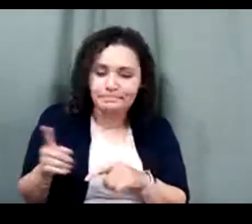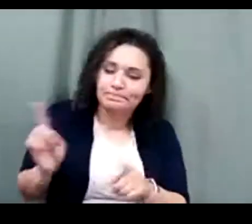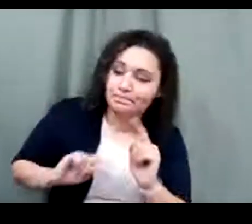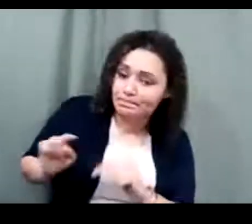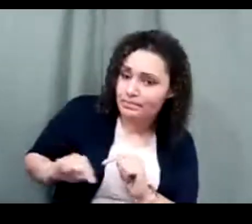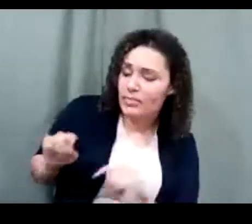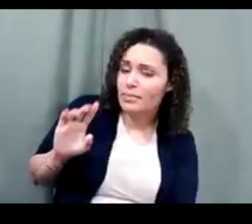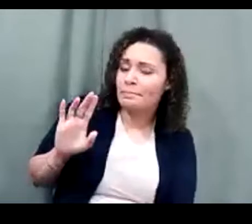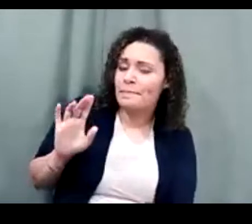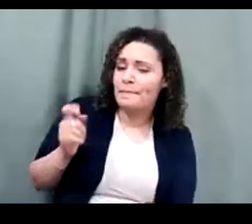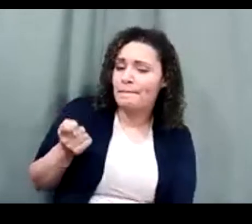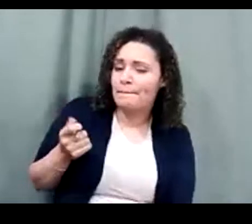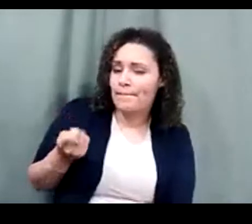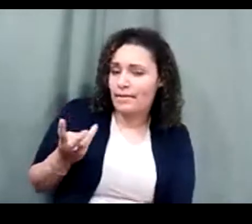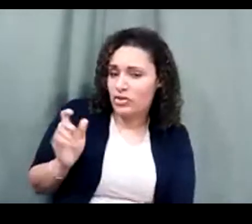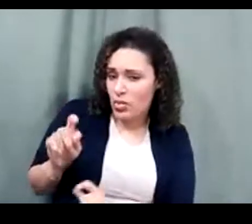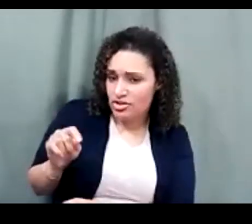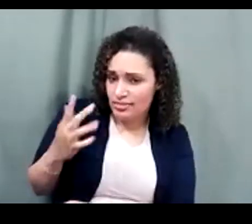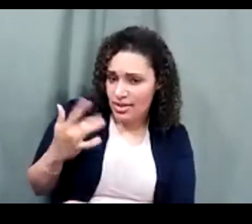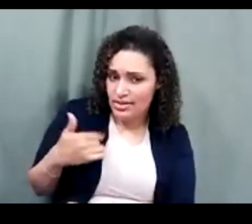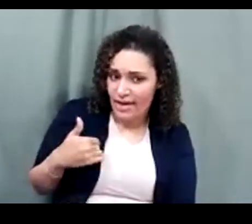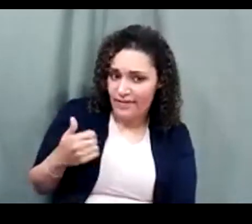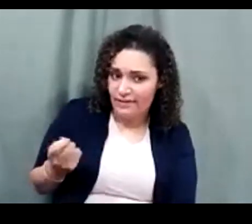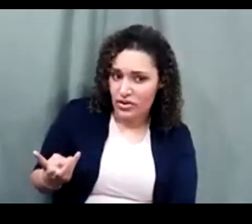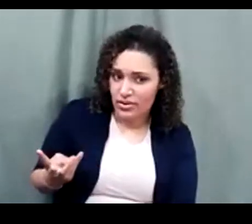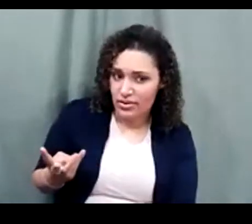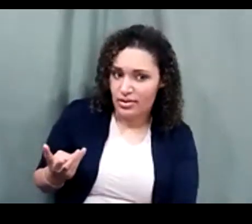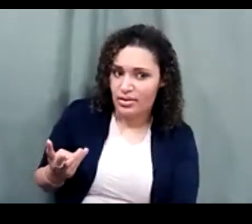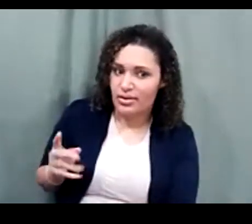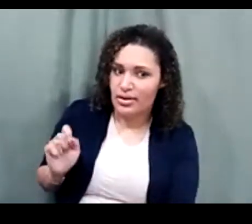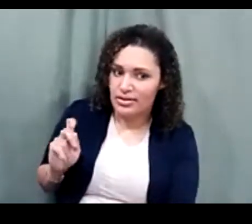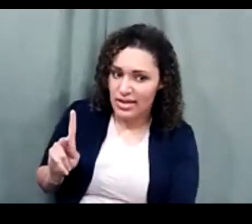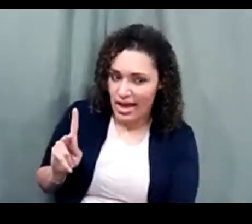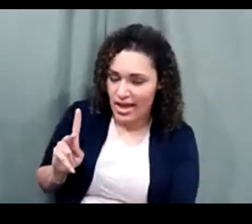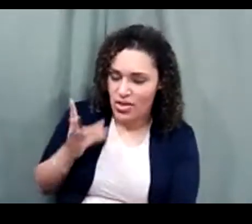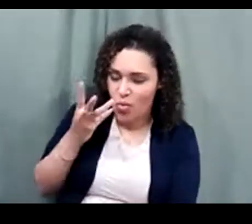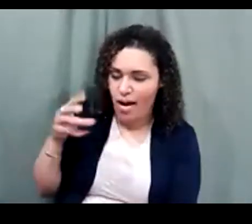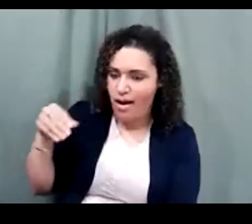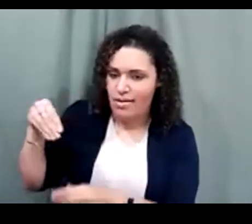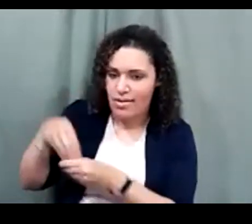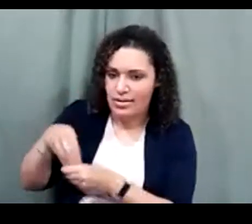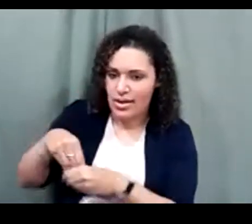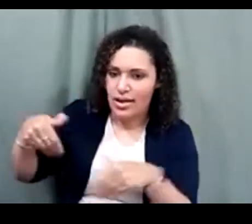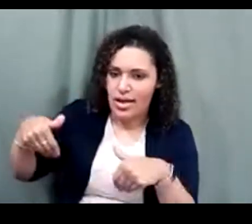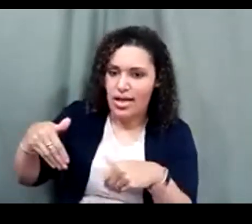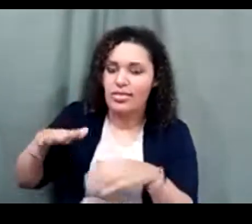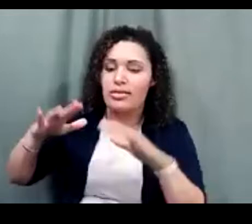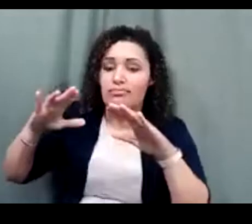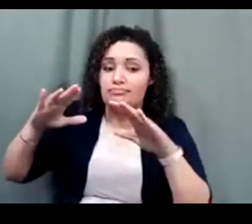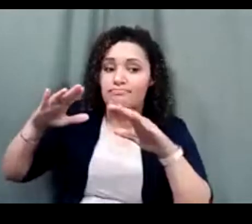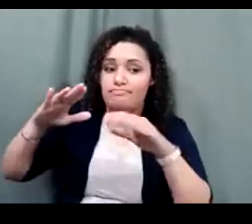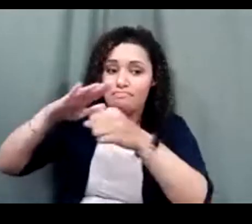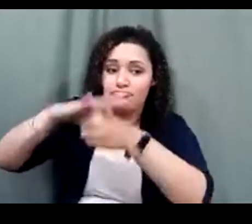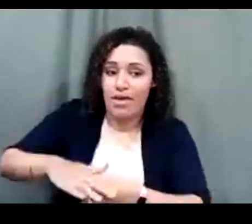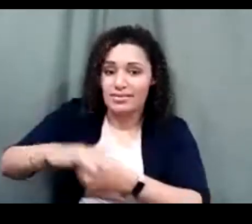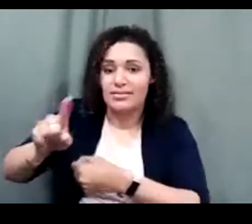bit to a few questions because we have questions. We don't even have the wine in the tank. Well, once it goes through the press, bam, into the tank. There, got it into the